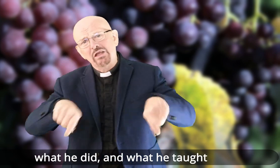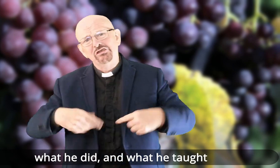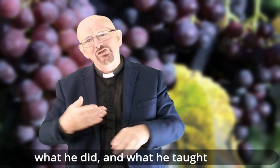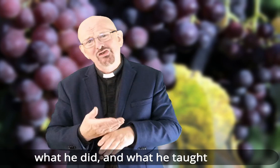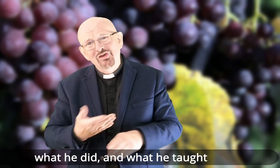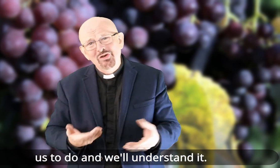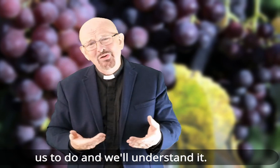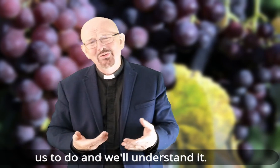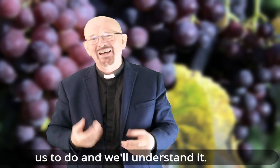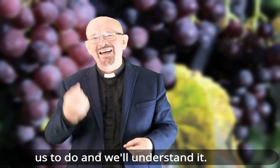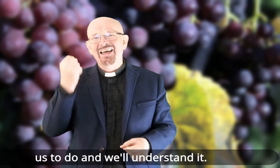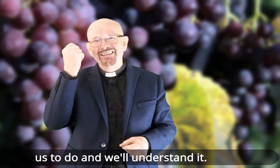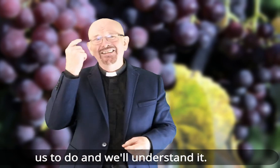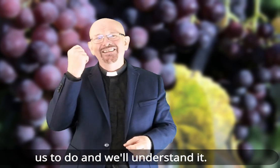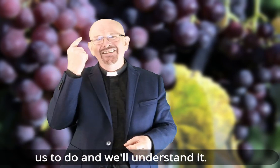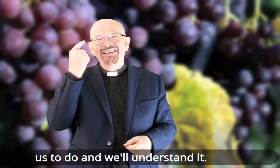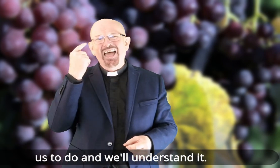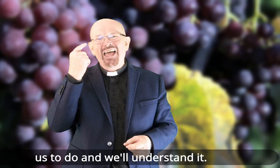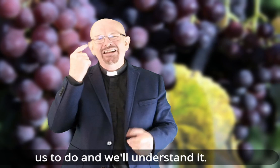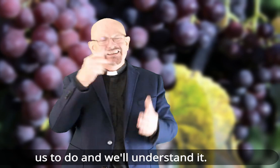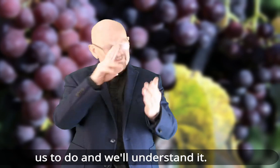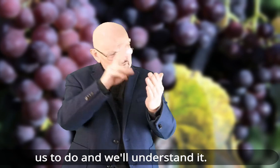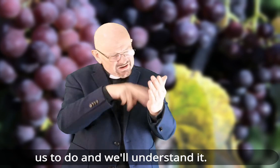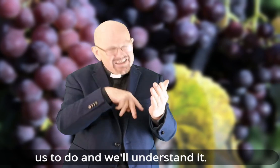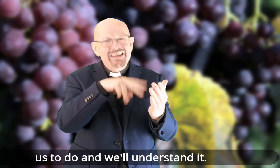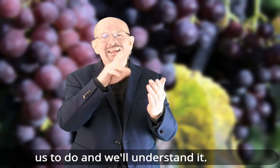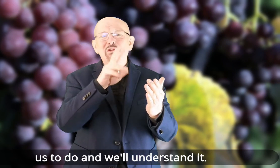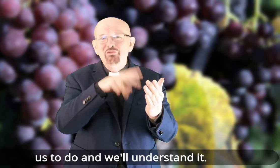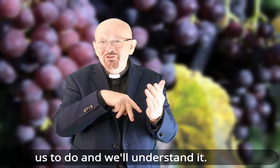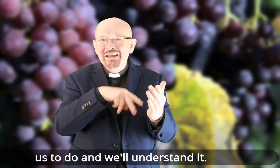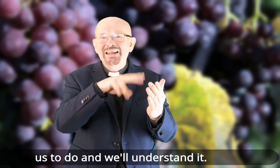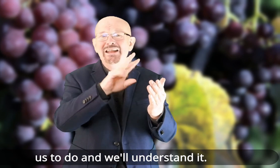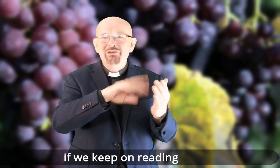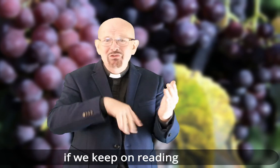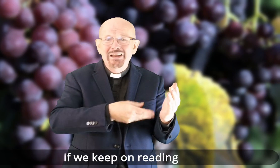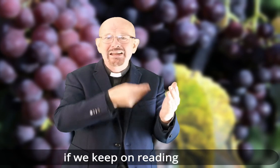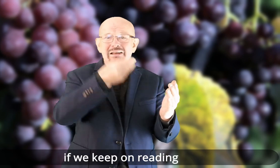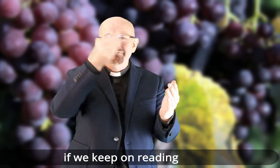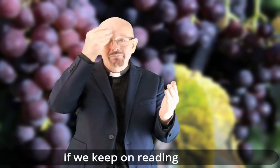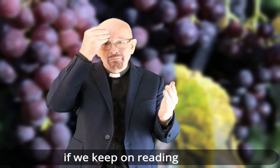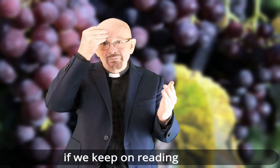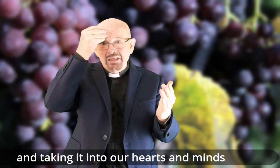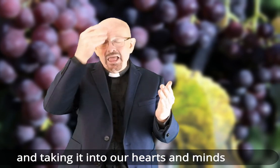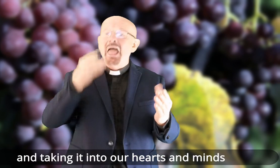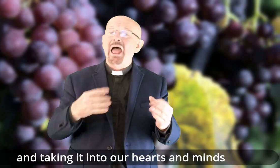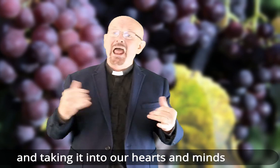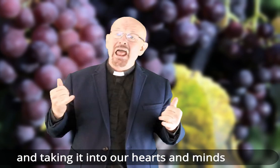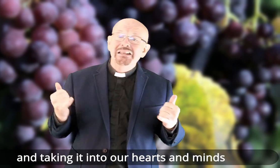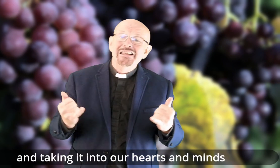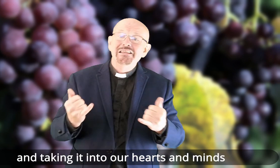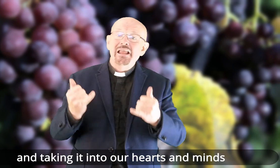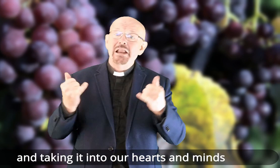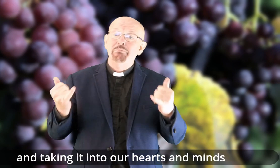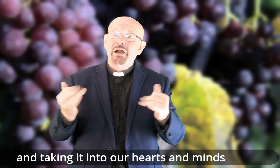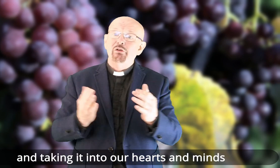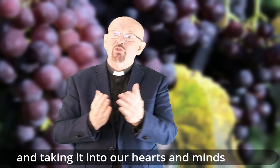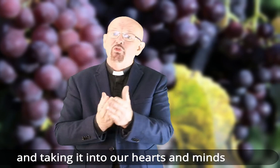he taught us to do. And we'll understand it if we keep on reading and taking it into our hearts and